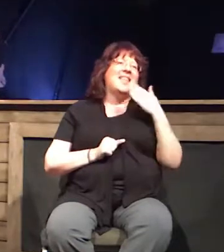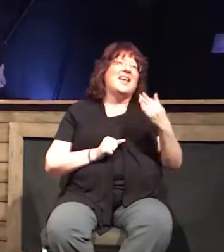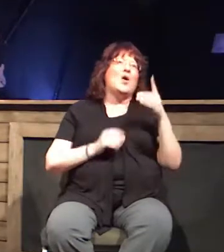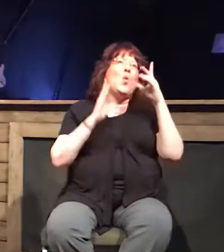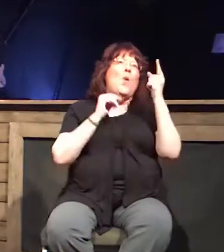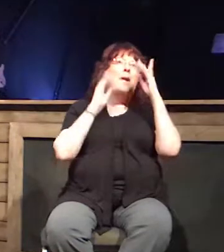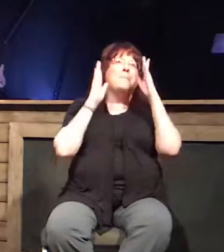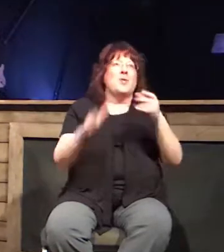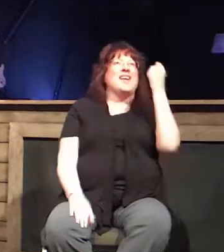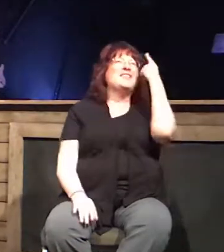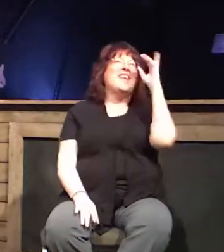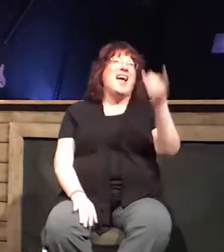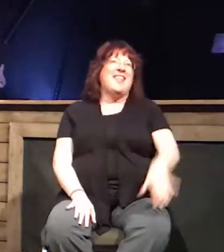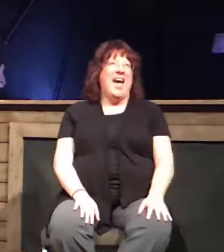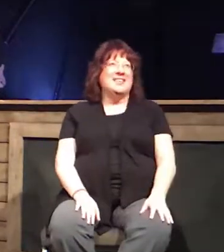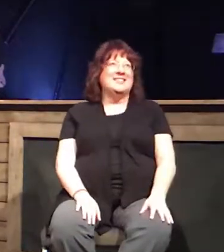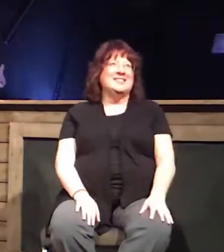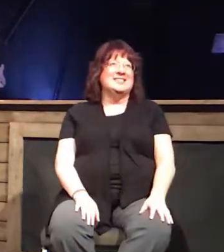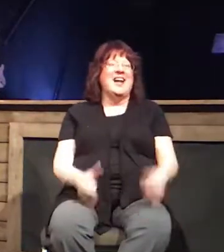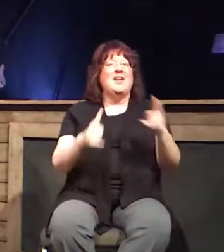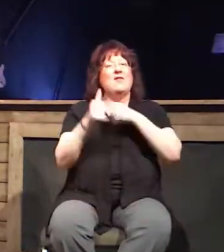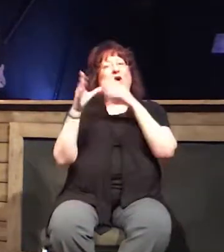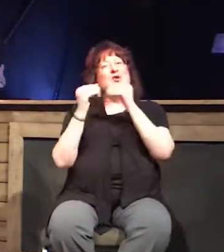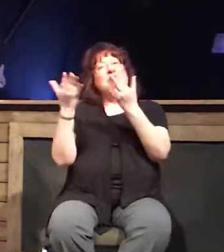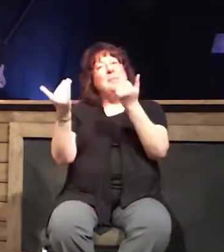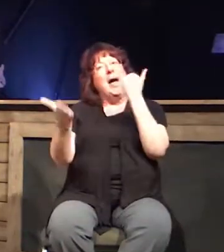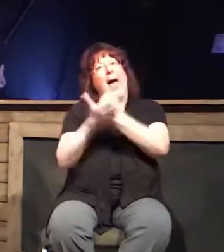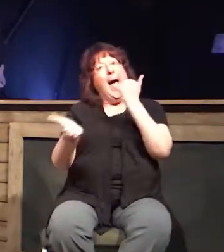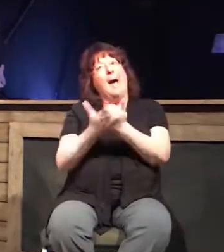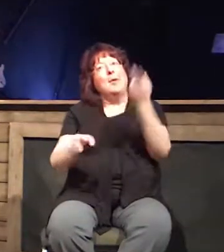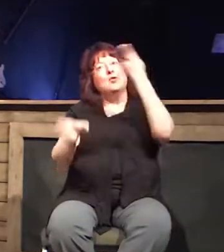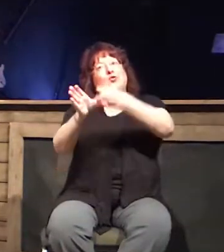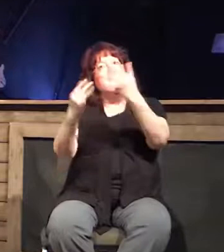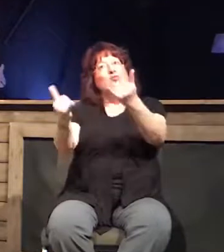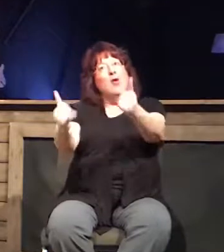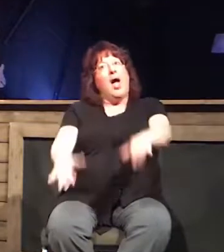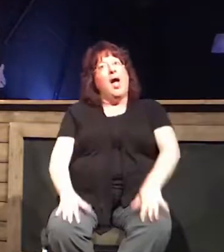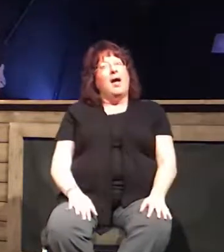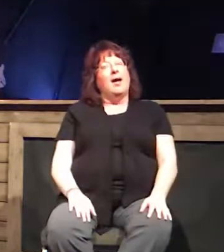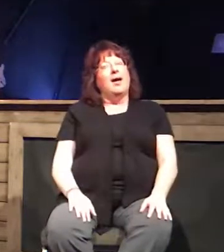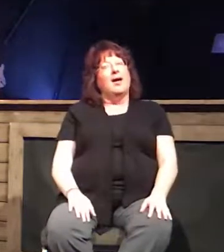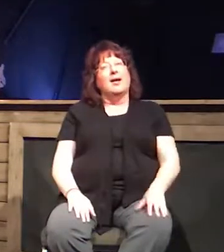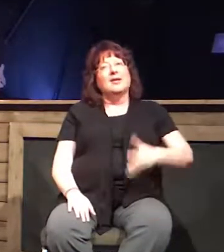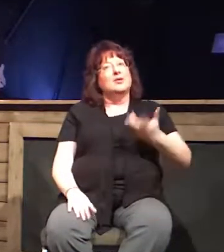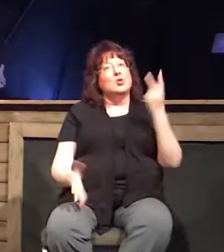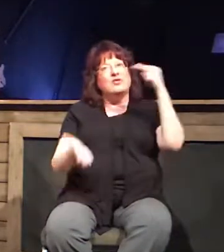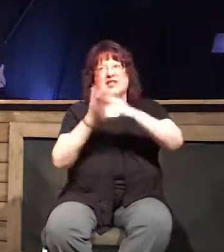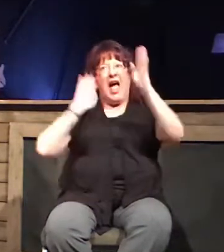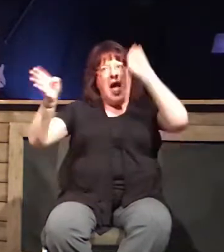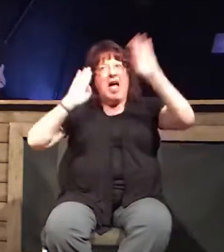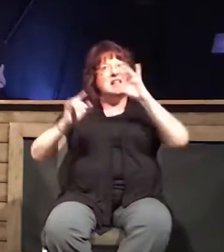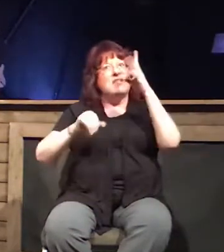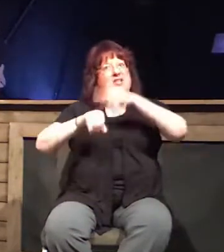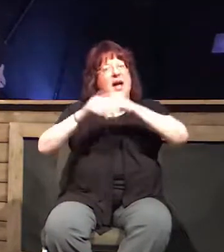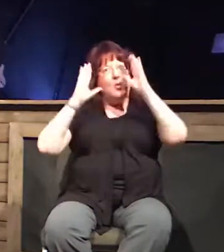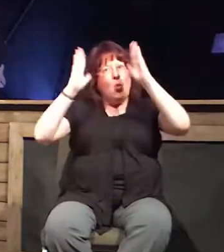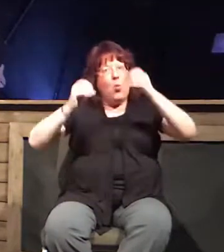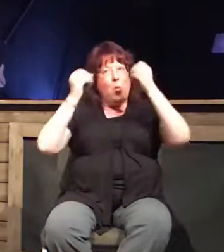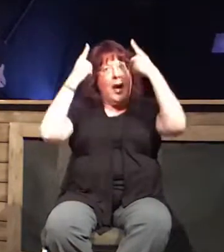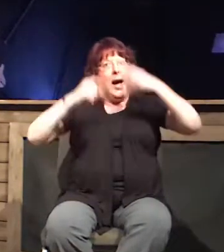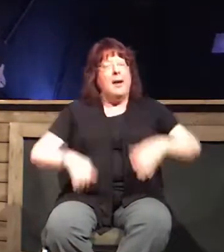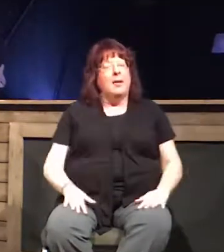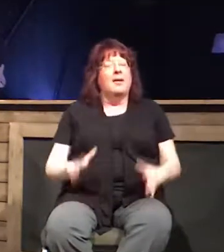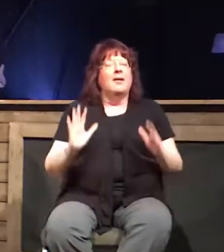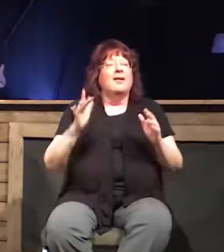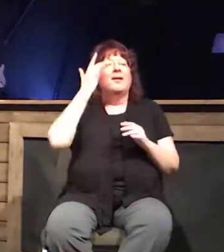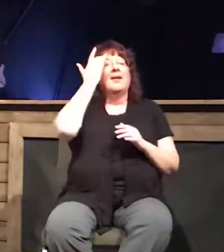One person for service. I need you. You got to join me today. Or maybe make you stand and greet seven times to wake you up. Okay,